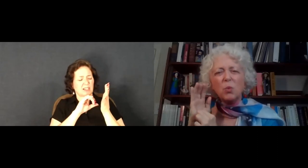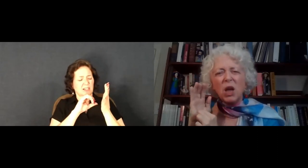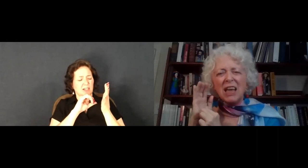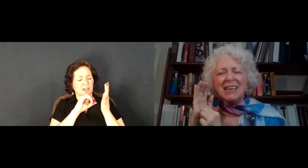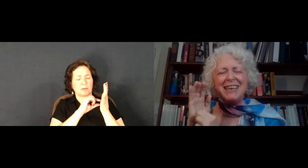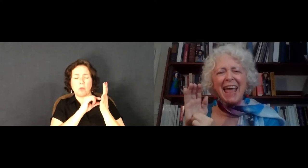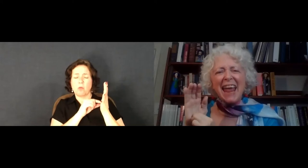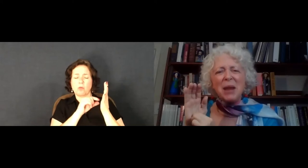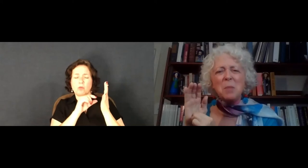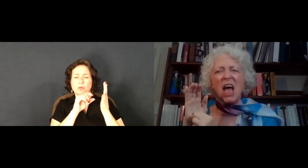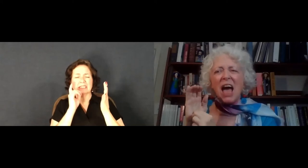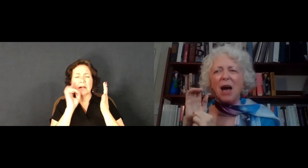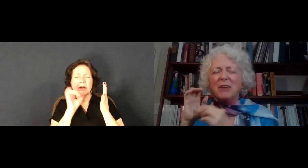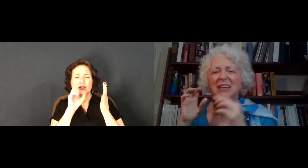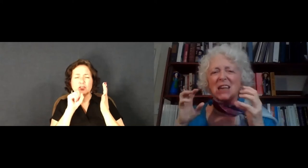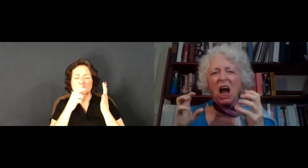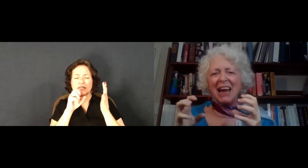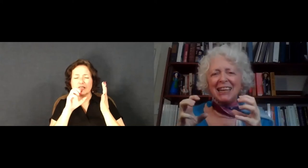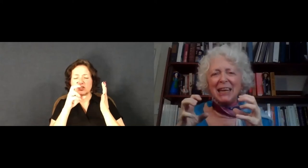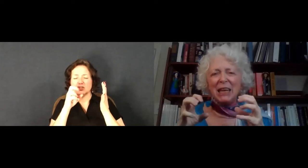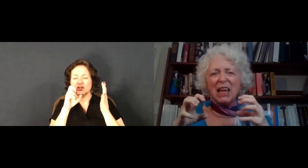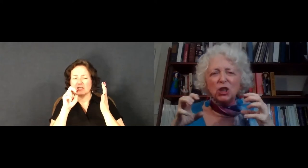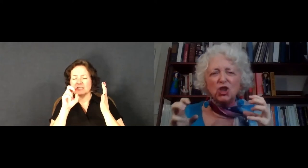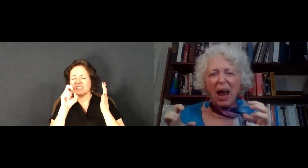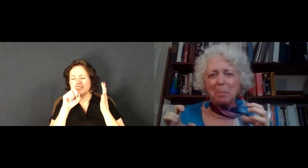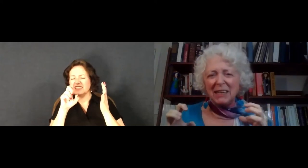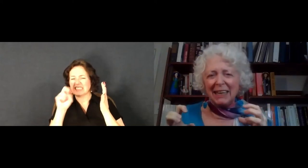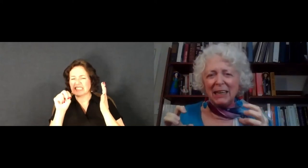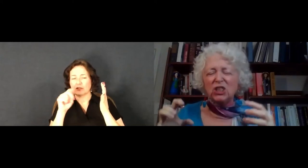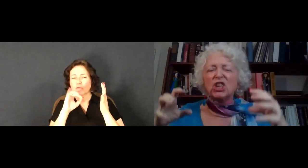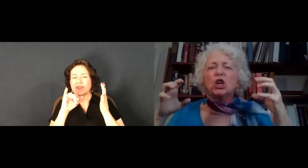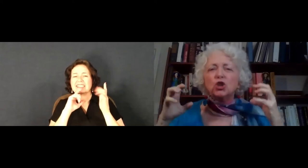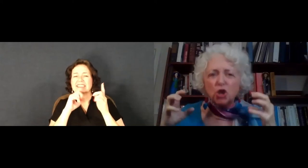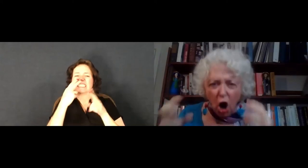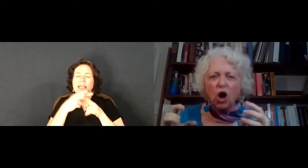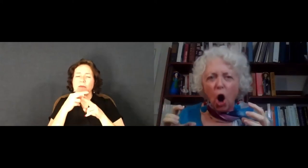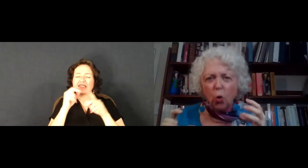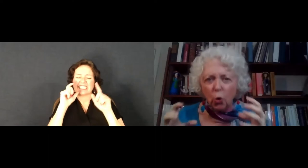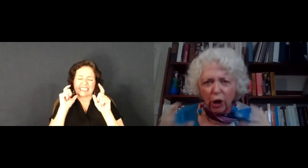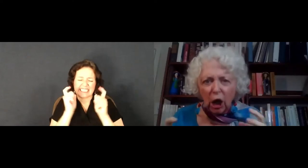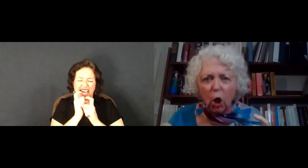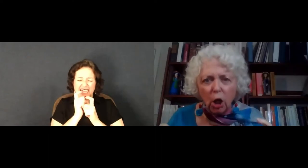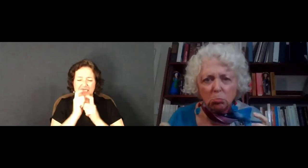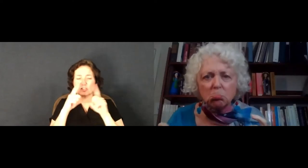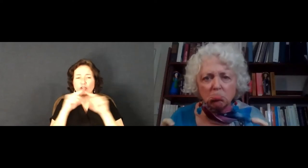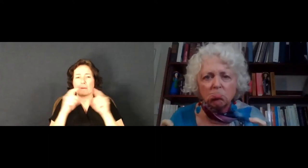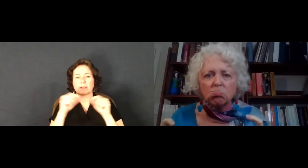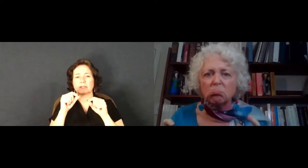the name of a tiny Japanese charcoal grill.